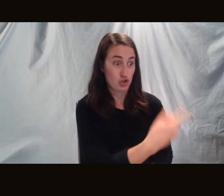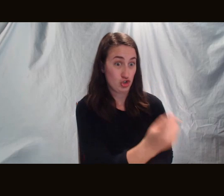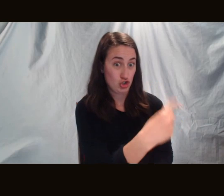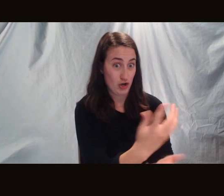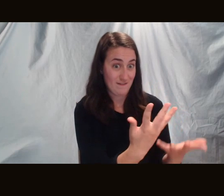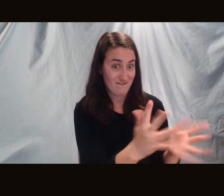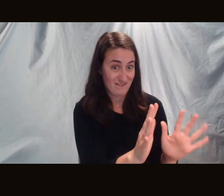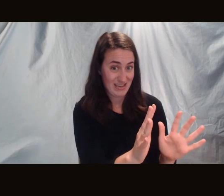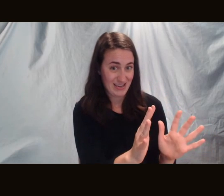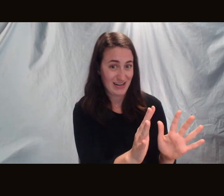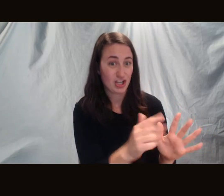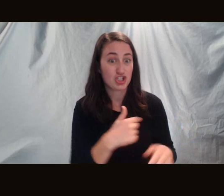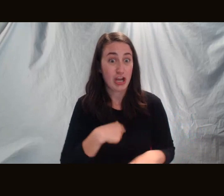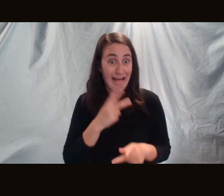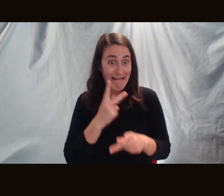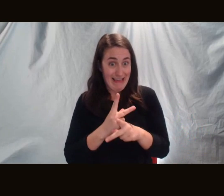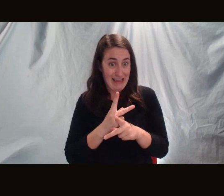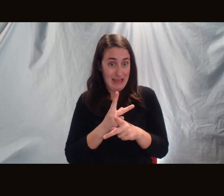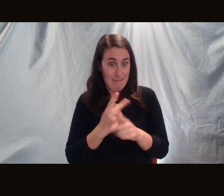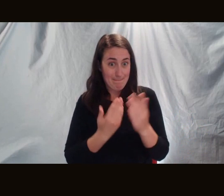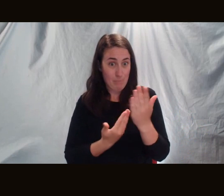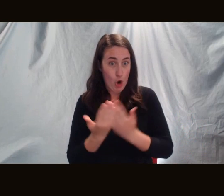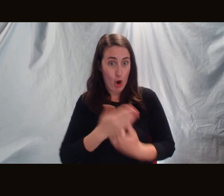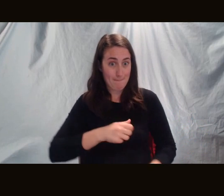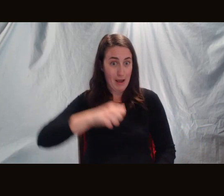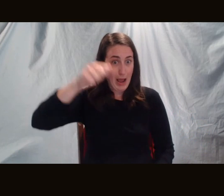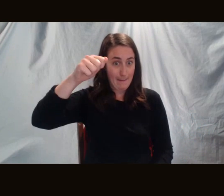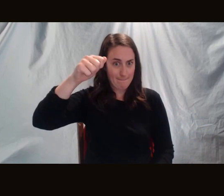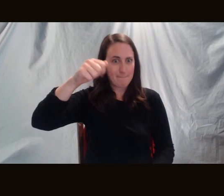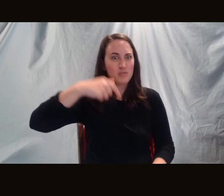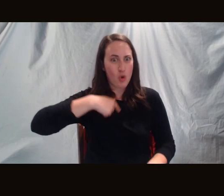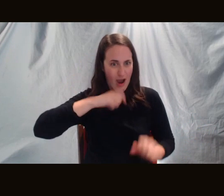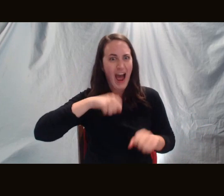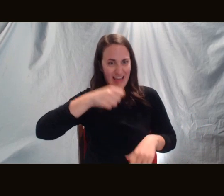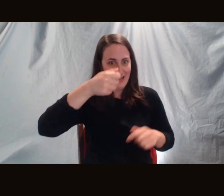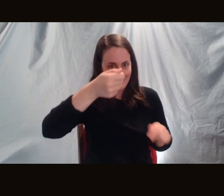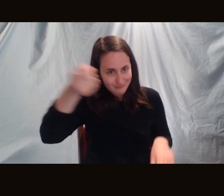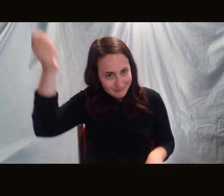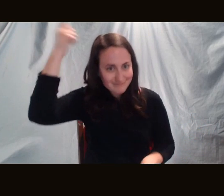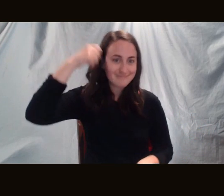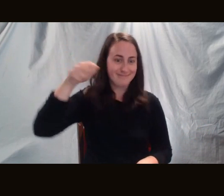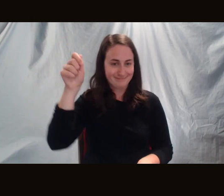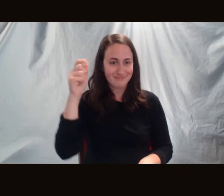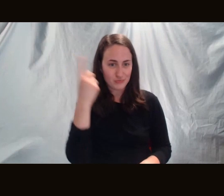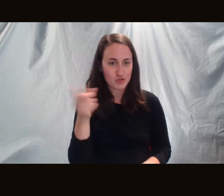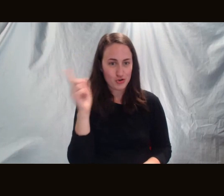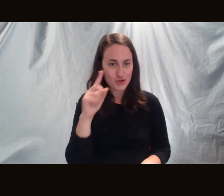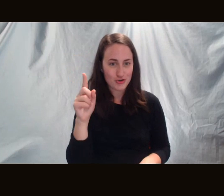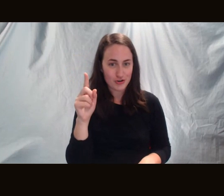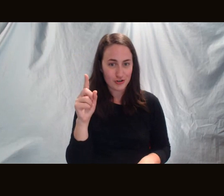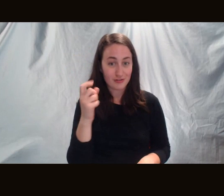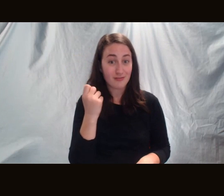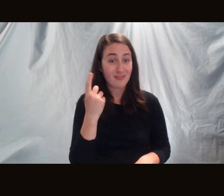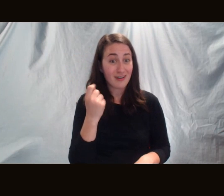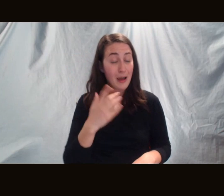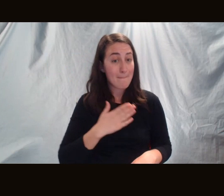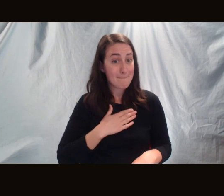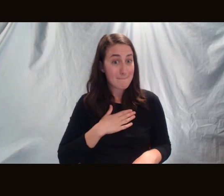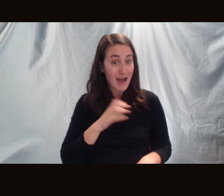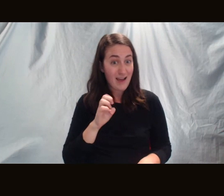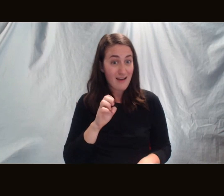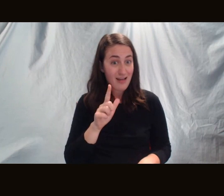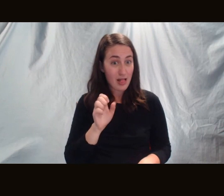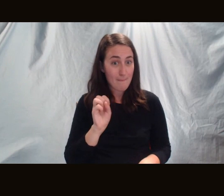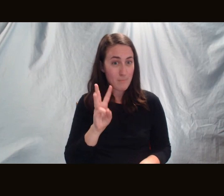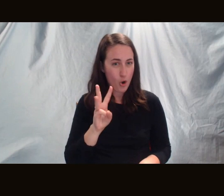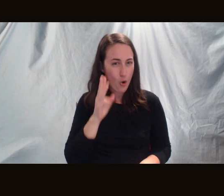to keep the hand up for space for me to do my turn. The difference is that my elbow now comes down.